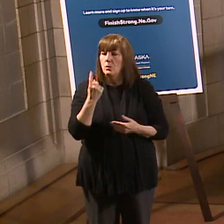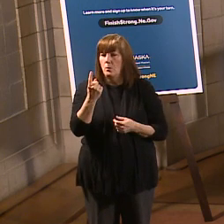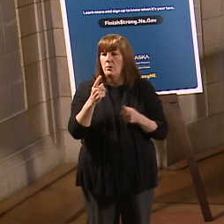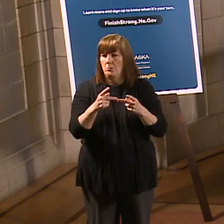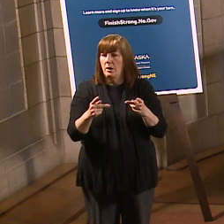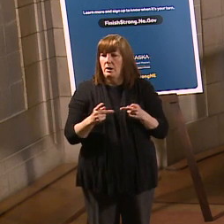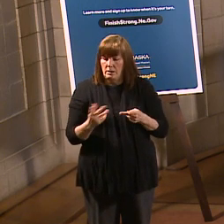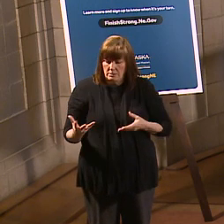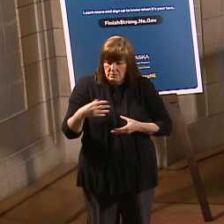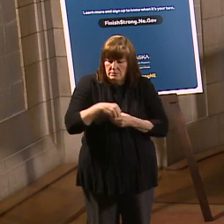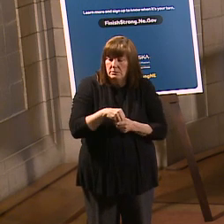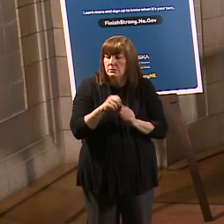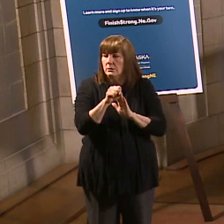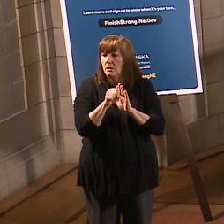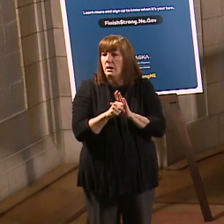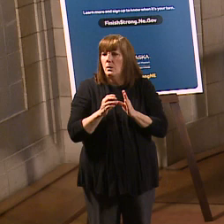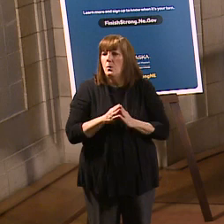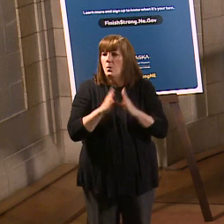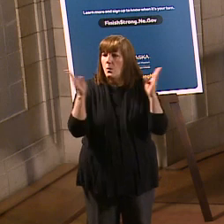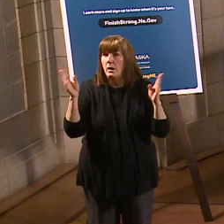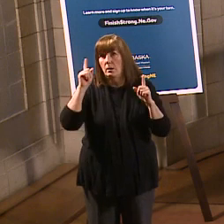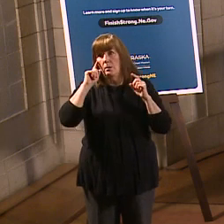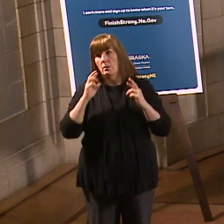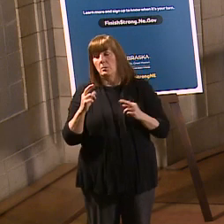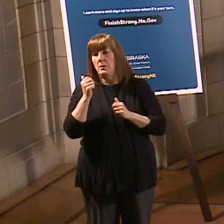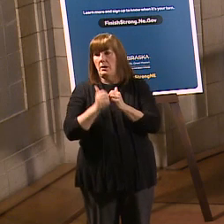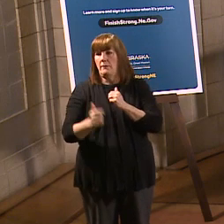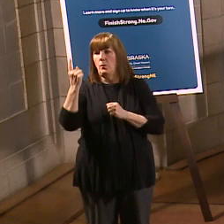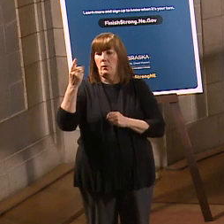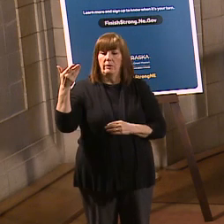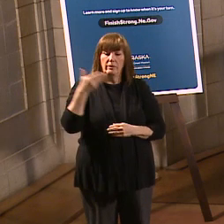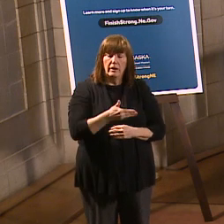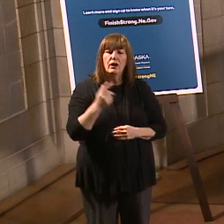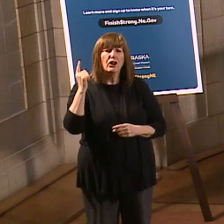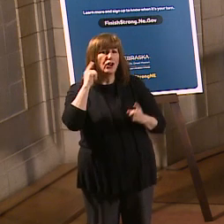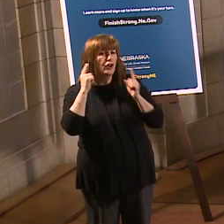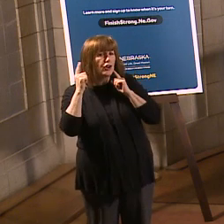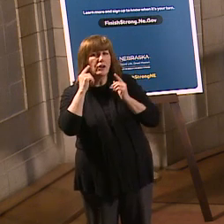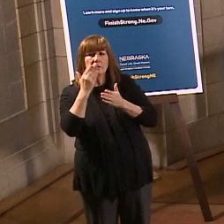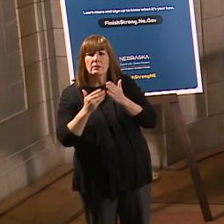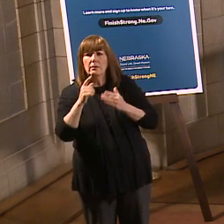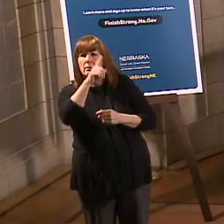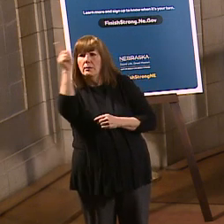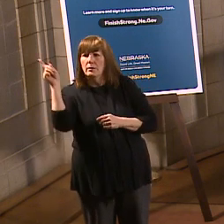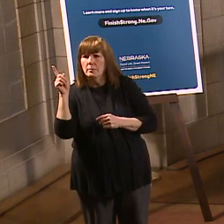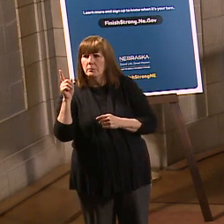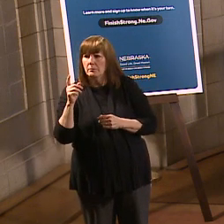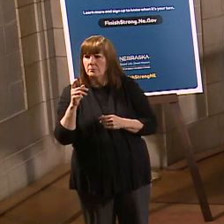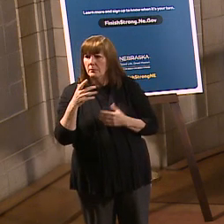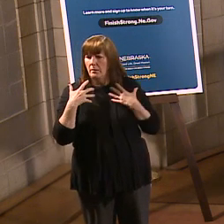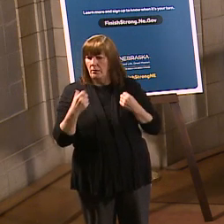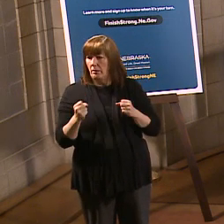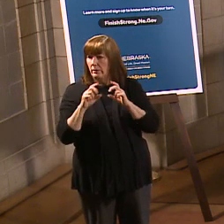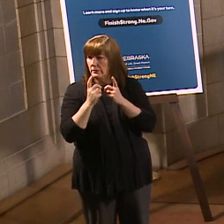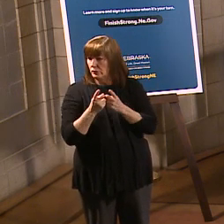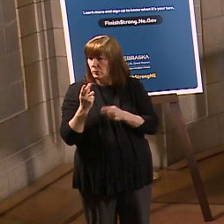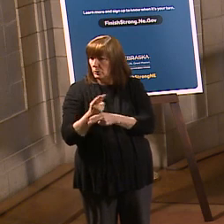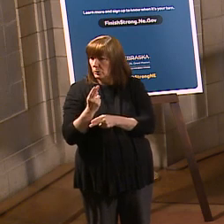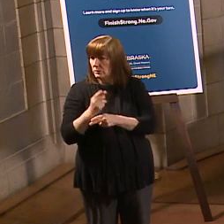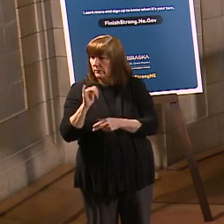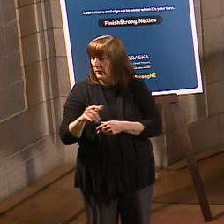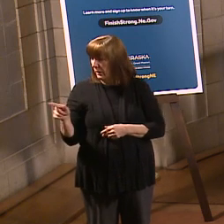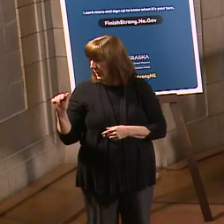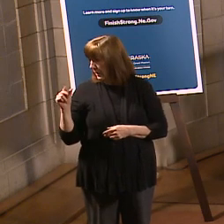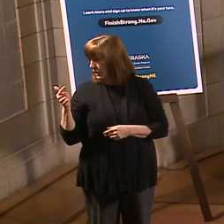statewide system that will ultimately have everybody on it. And he heard that there's a couple of health districts who are using it. Angie, you want to just kind of come up and give us a quick update on